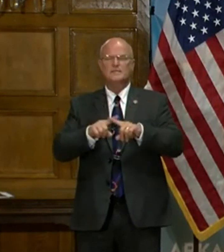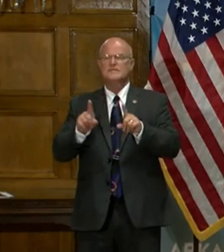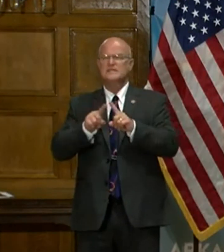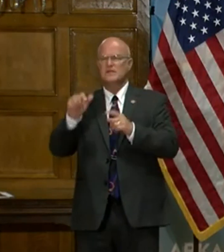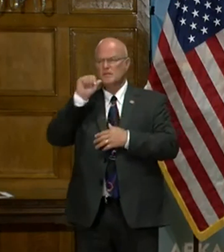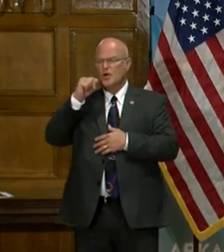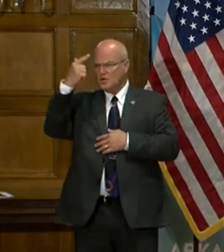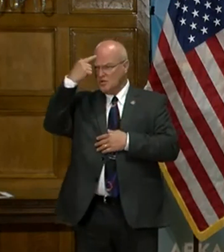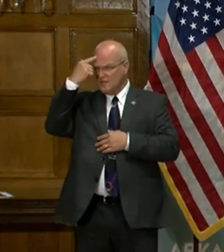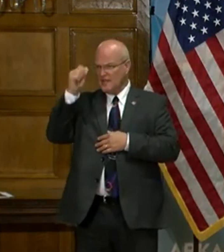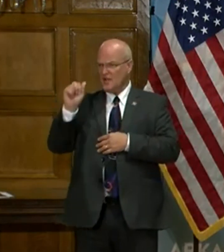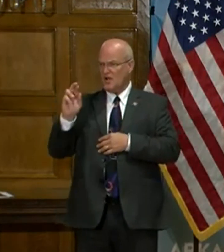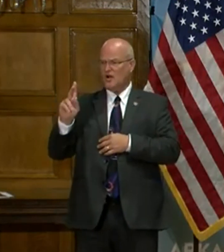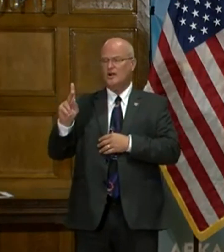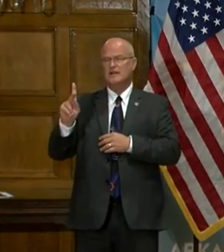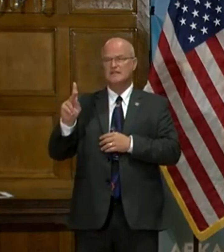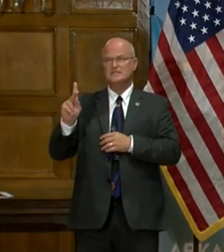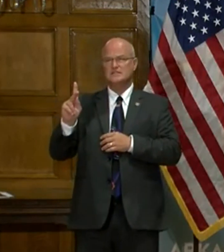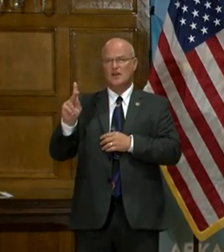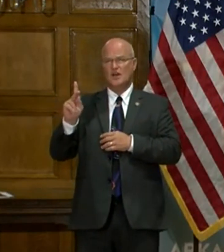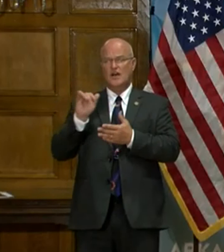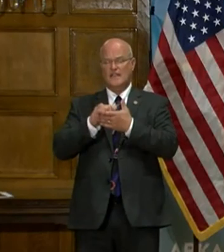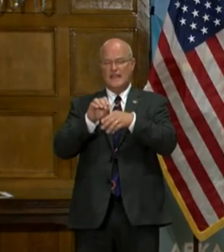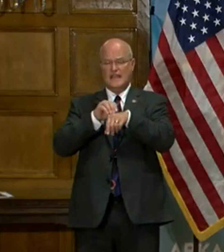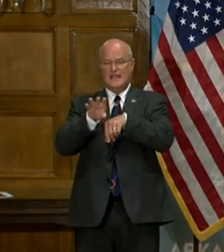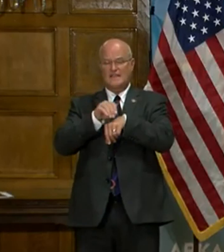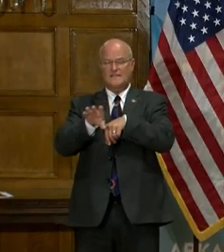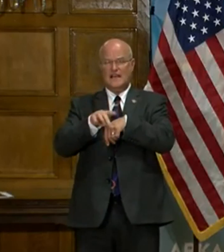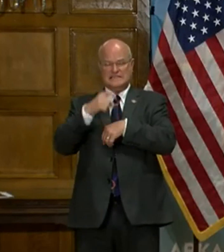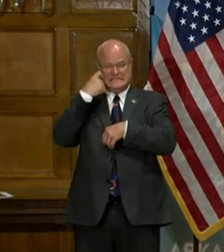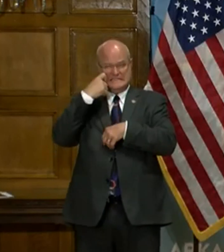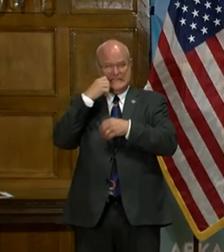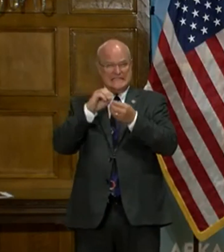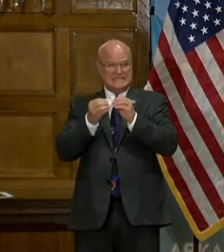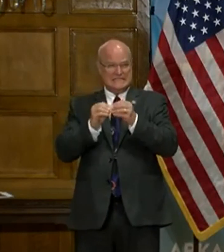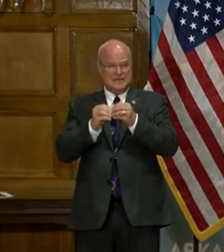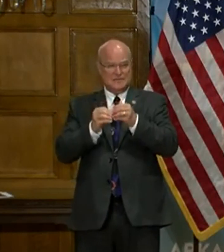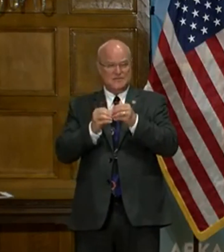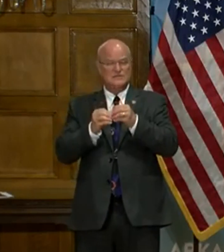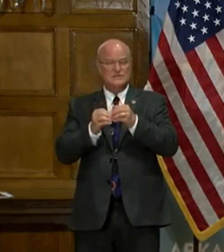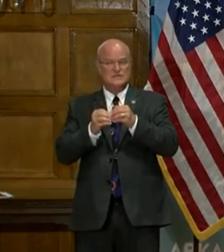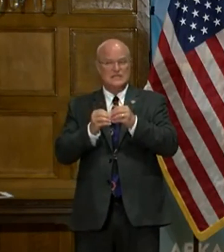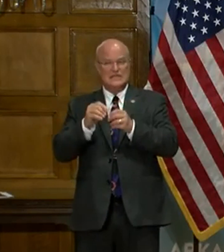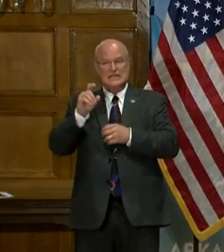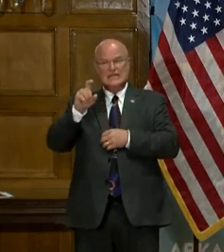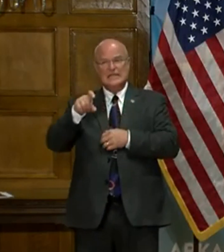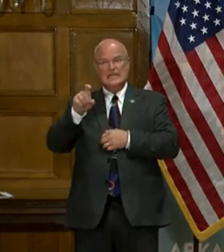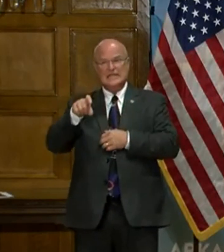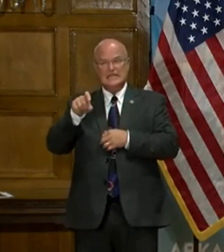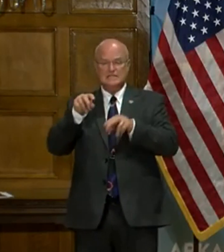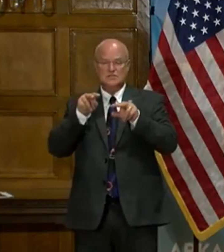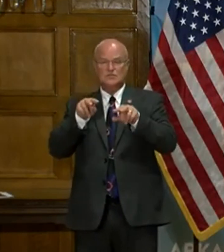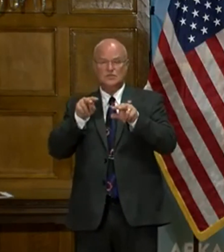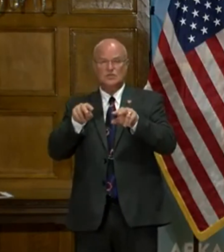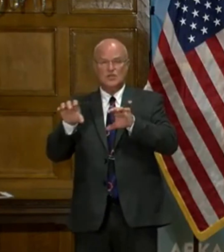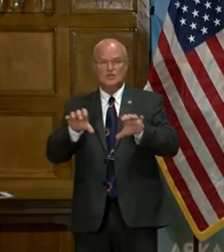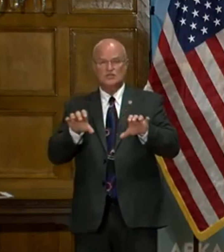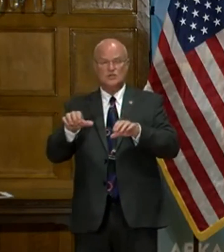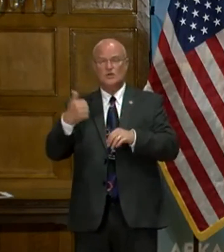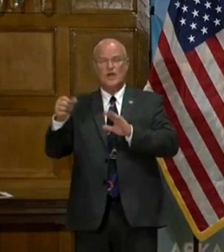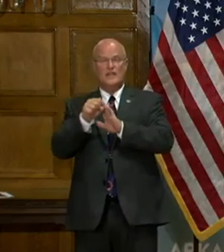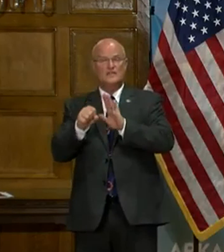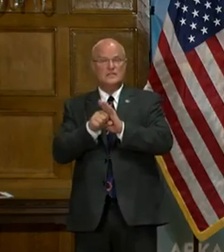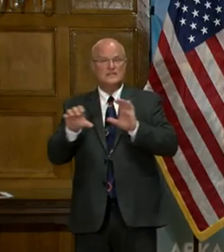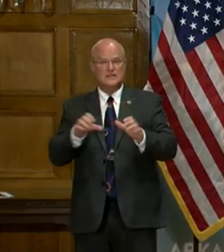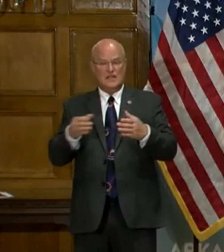bars. But do you think Arkansas, given that advice and given the latest numbers, needs to look at doing what other states